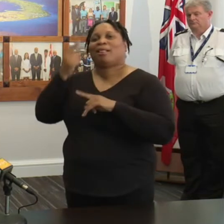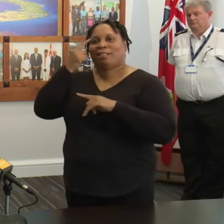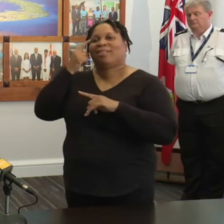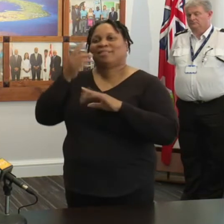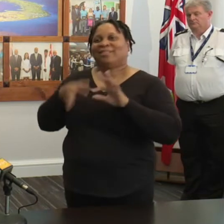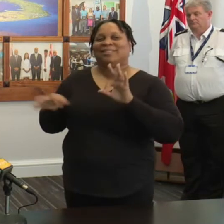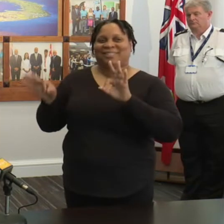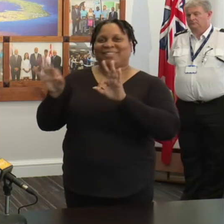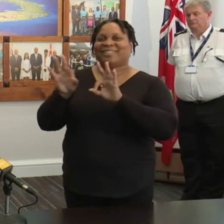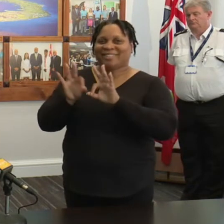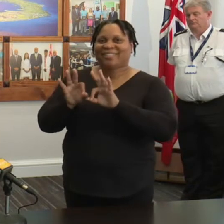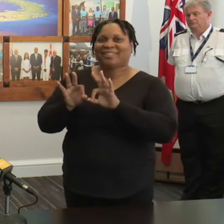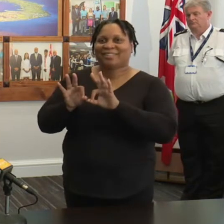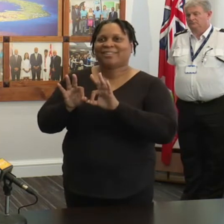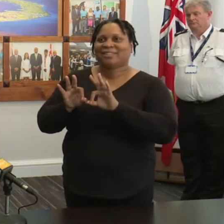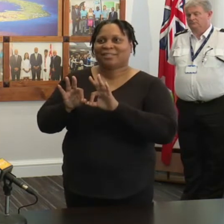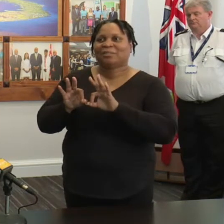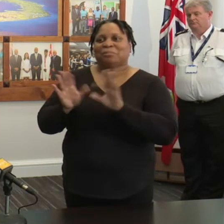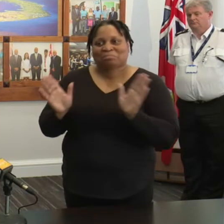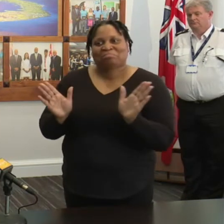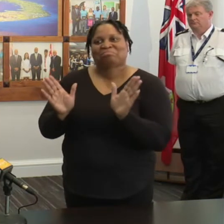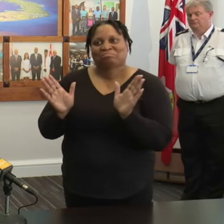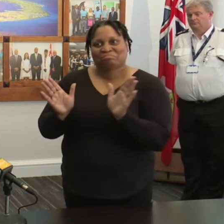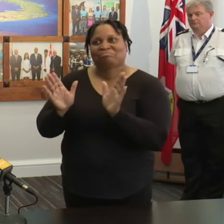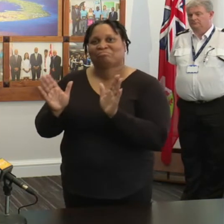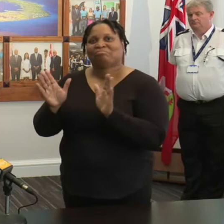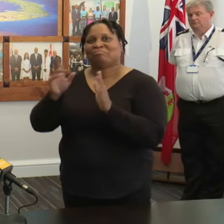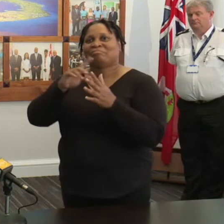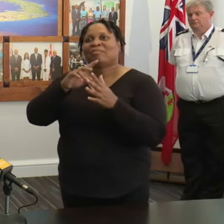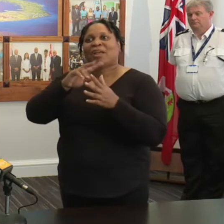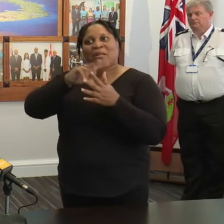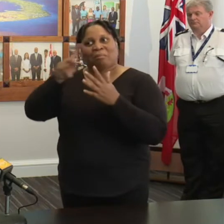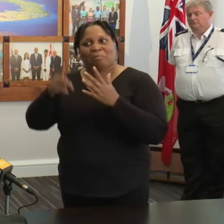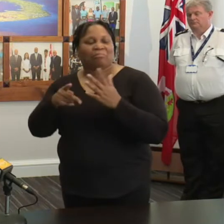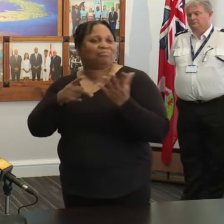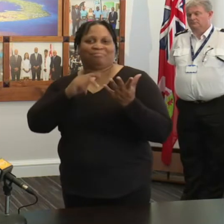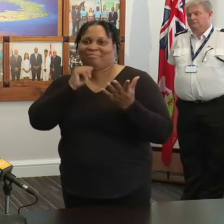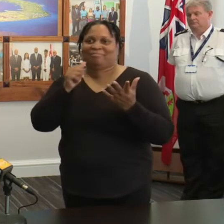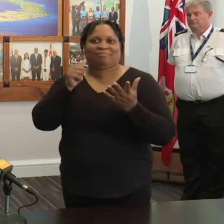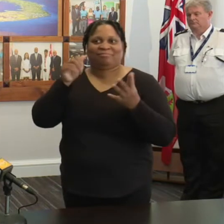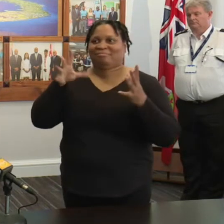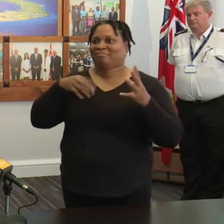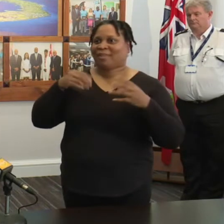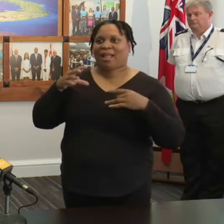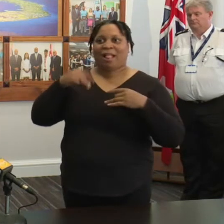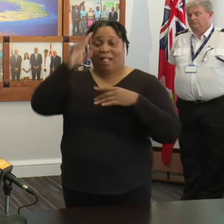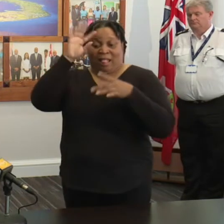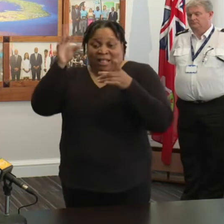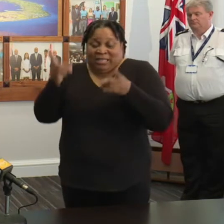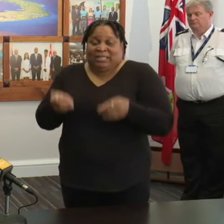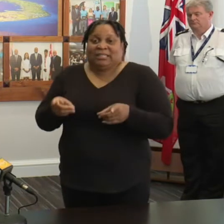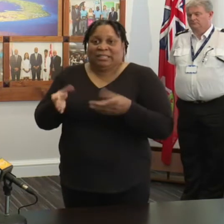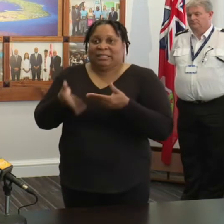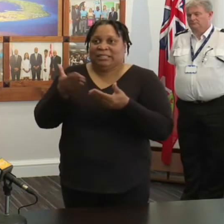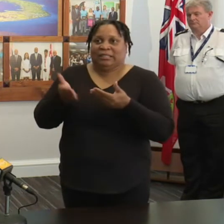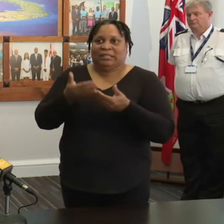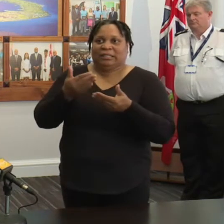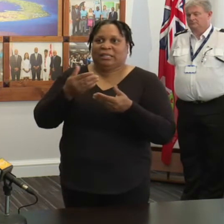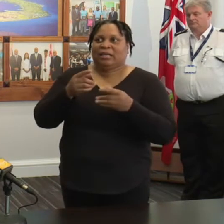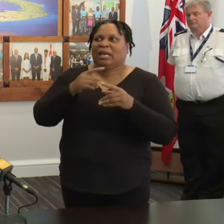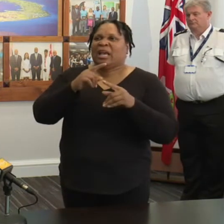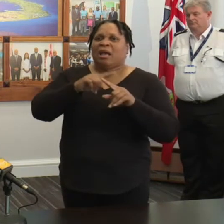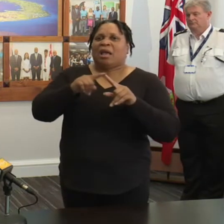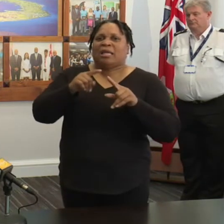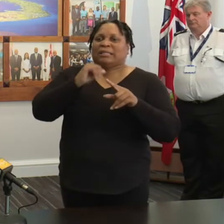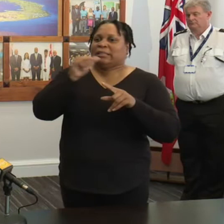important to reassure the public that the decision was not taken lightly, and that it is not a unilateral decision, but